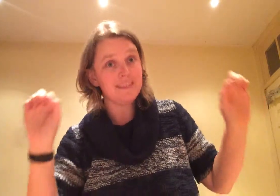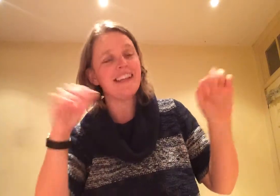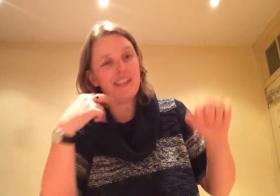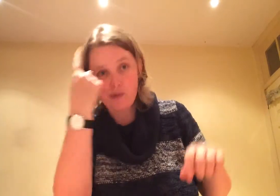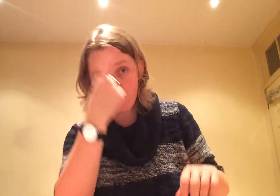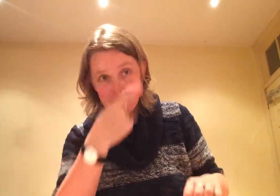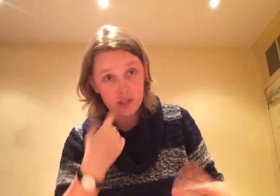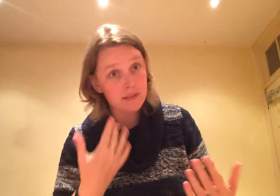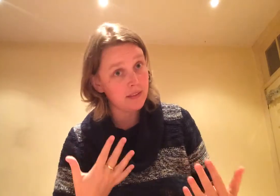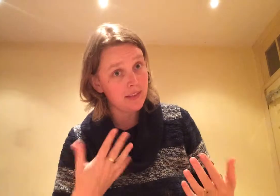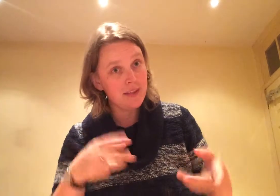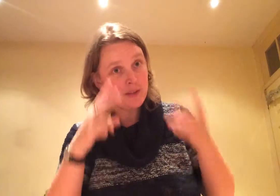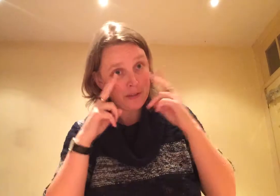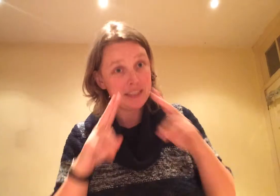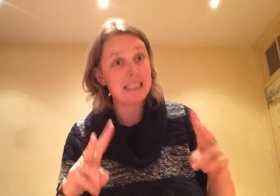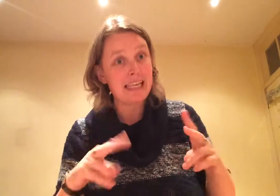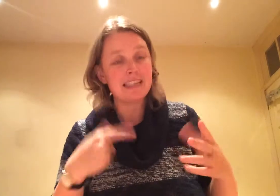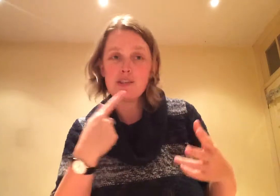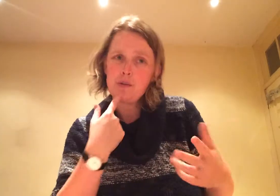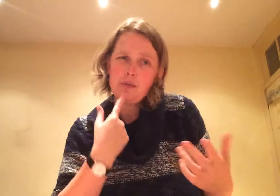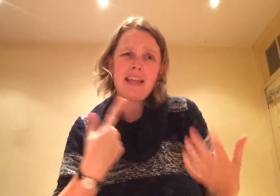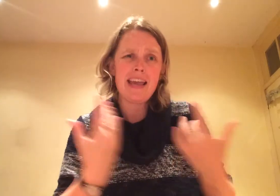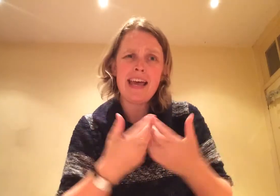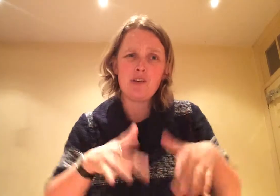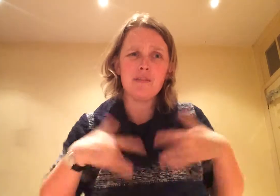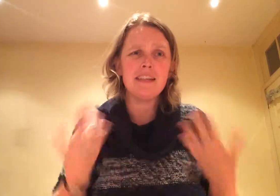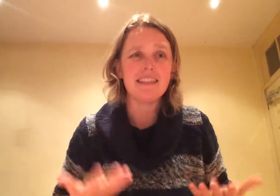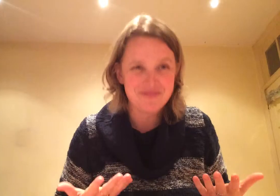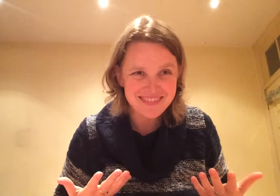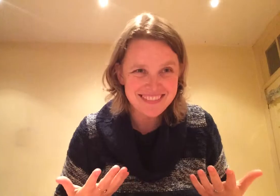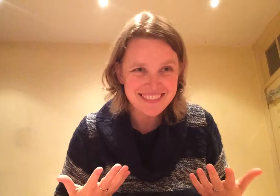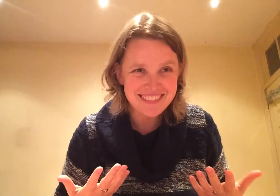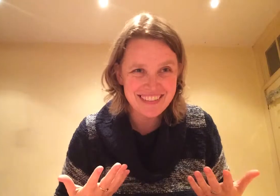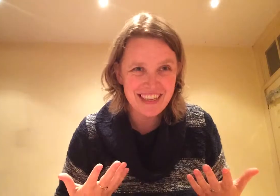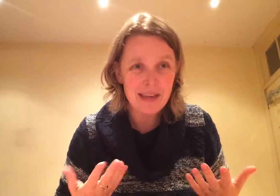And then your face is like sort of just glass, so it will say how you're feeling. Okay,